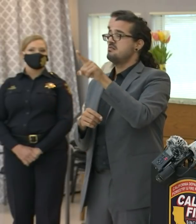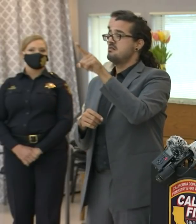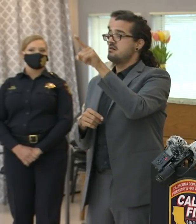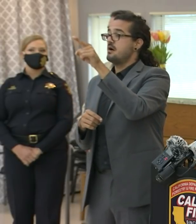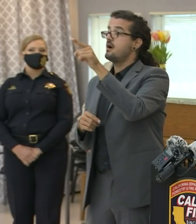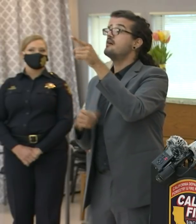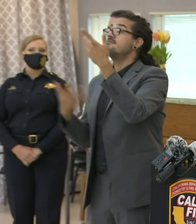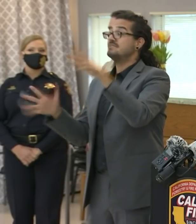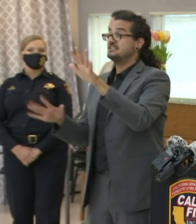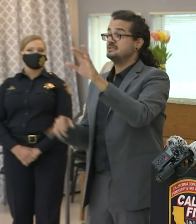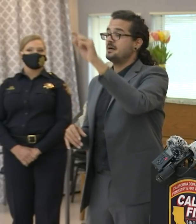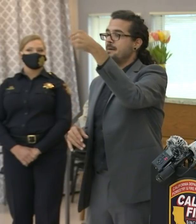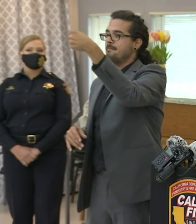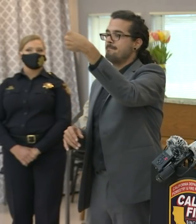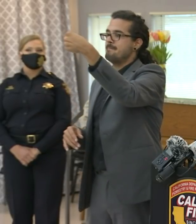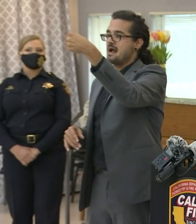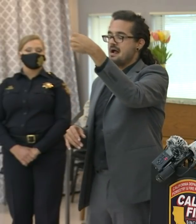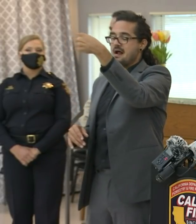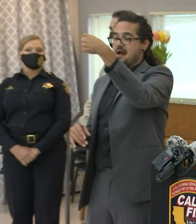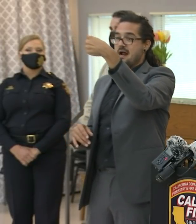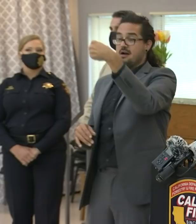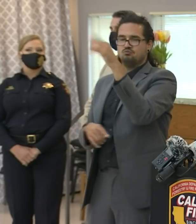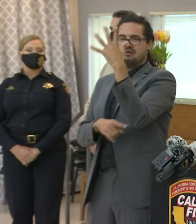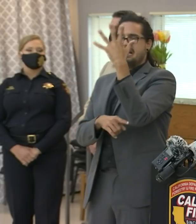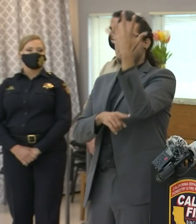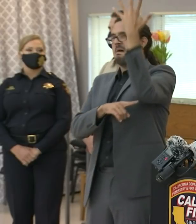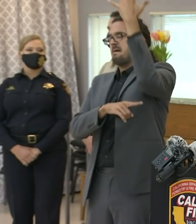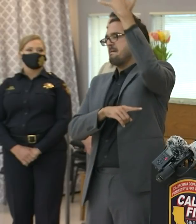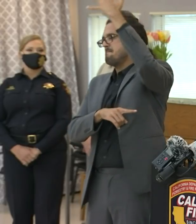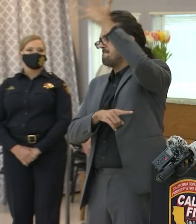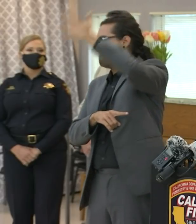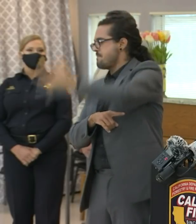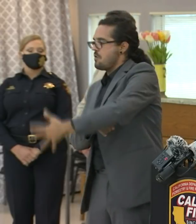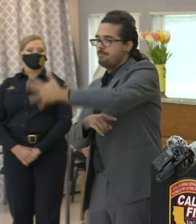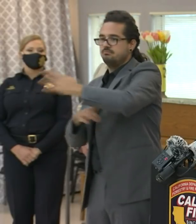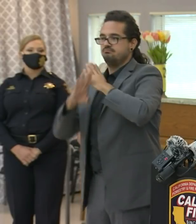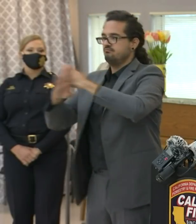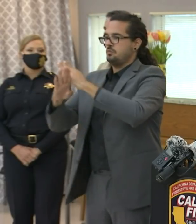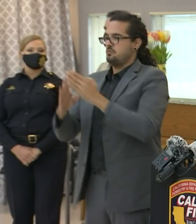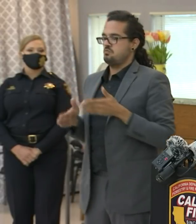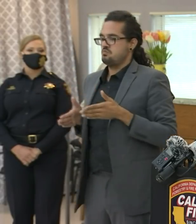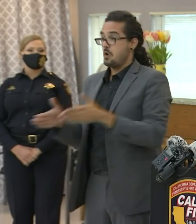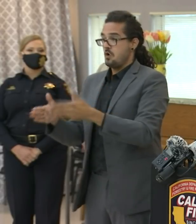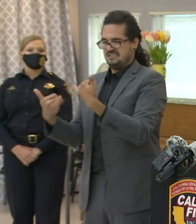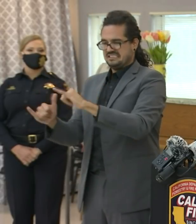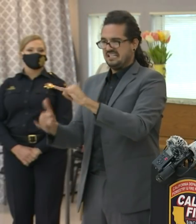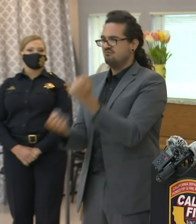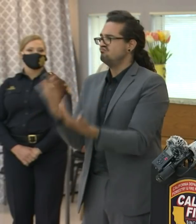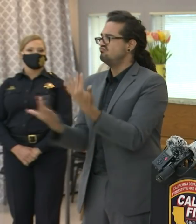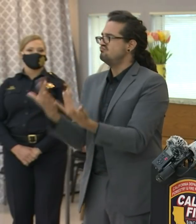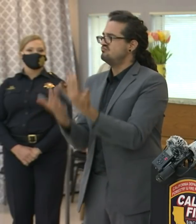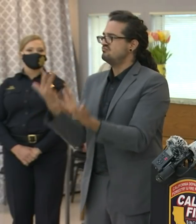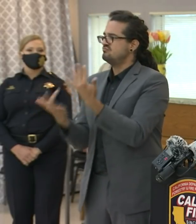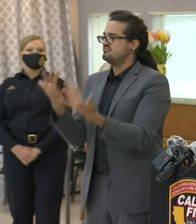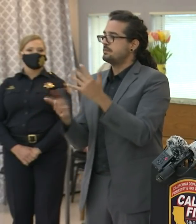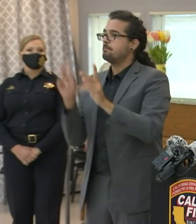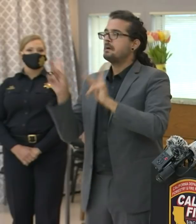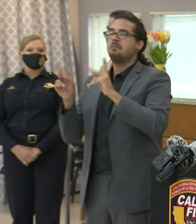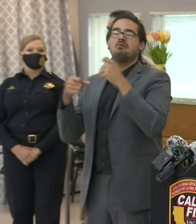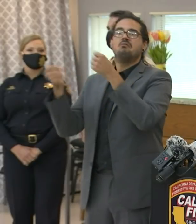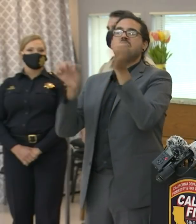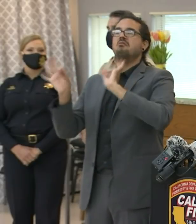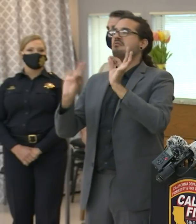there was a large branch that had fallen off of a tree that had been burning in the top. So people that are running around out there in their cars or their